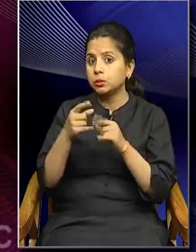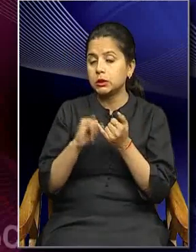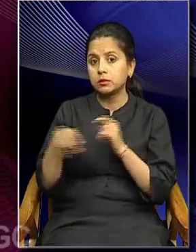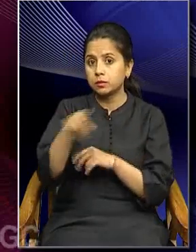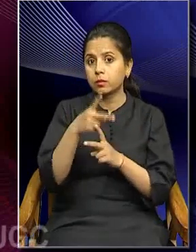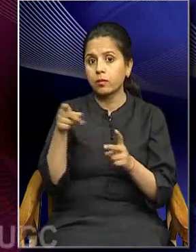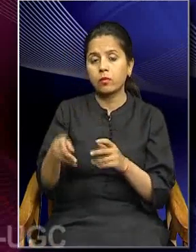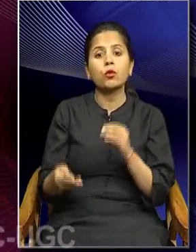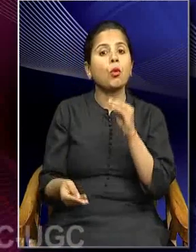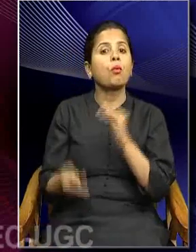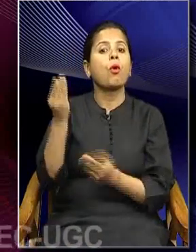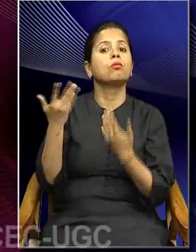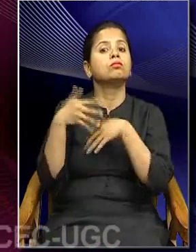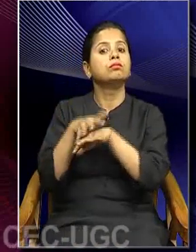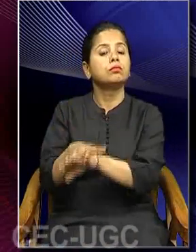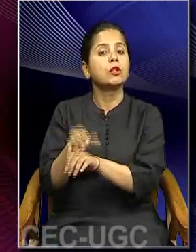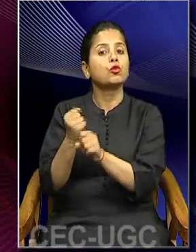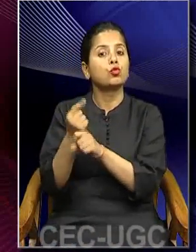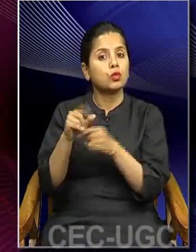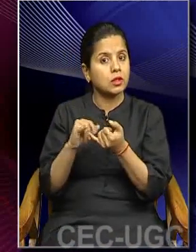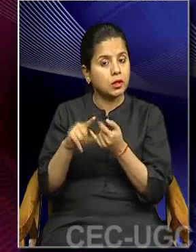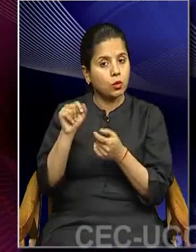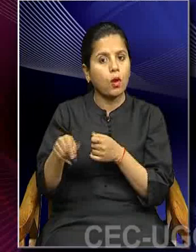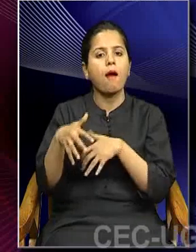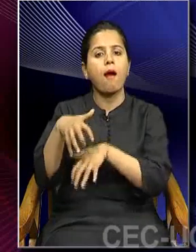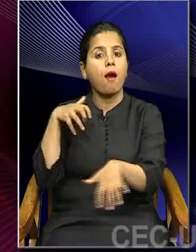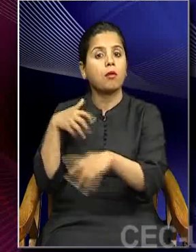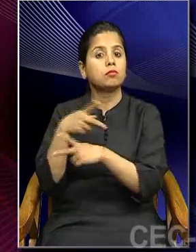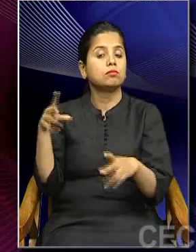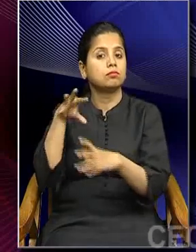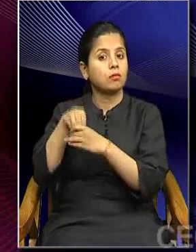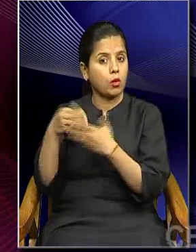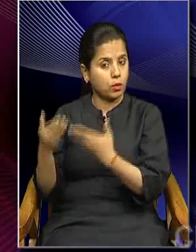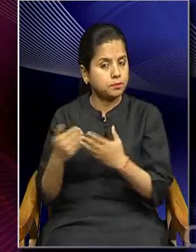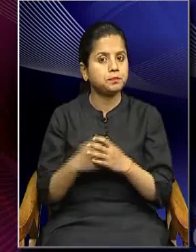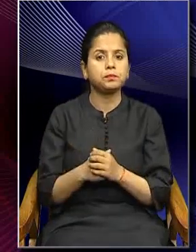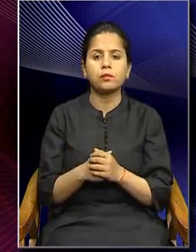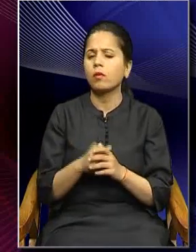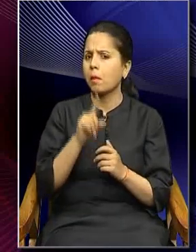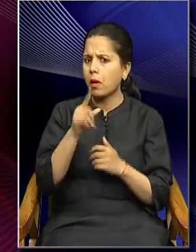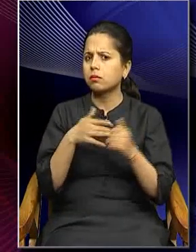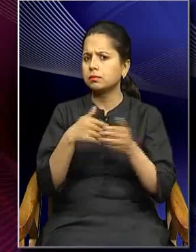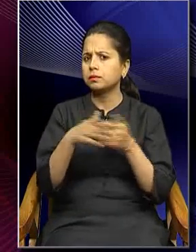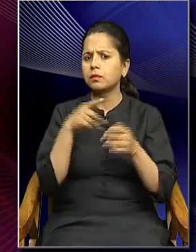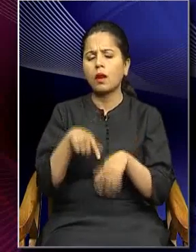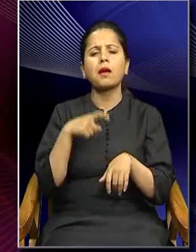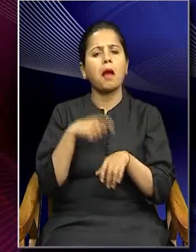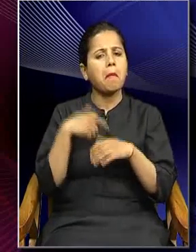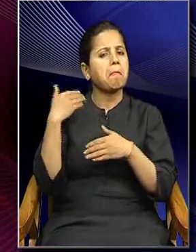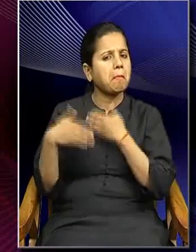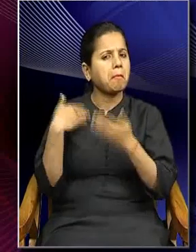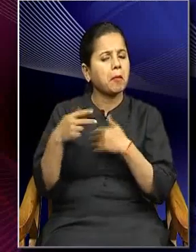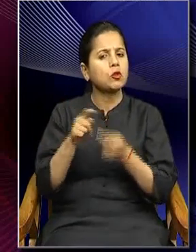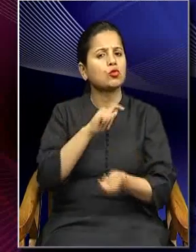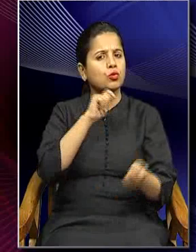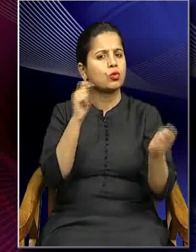the more inclusive genus animalness. However, with the passage of time and